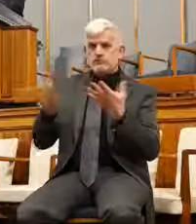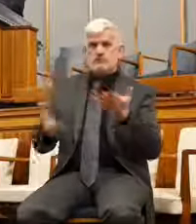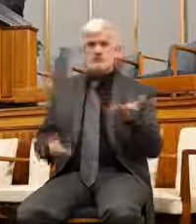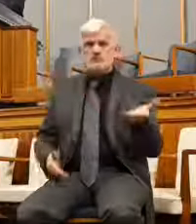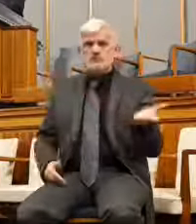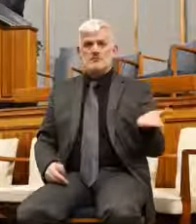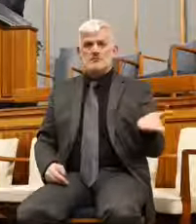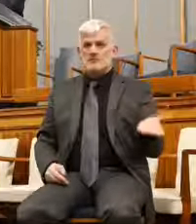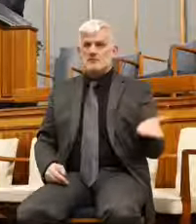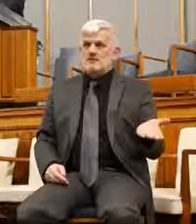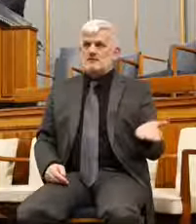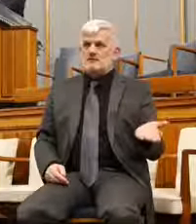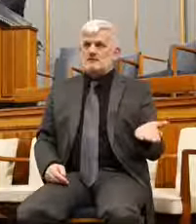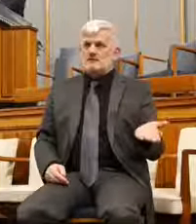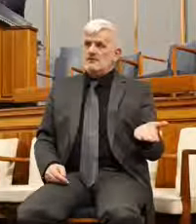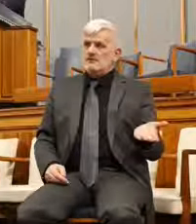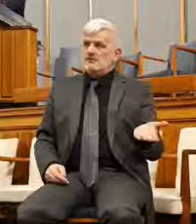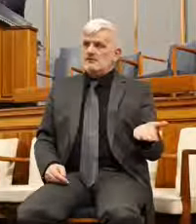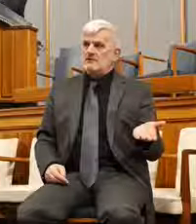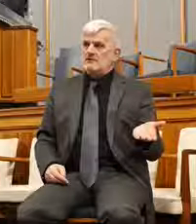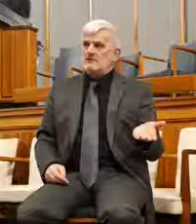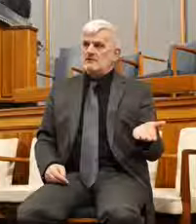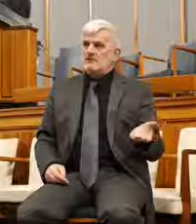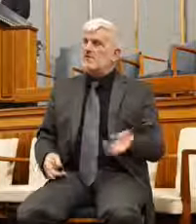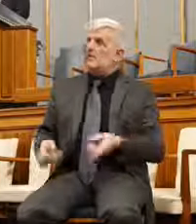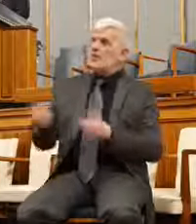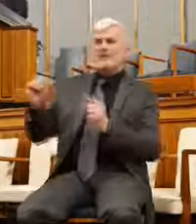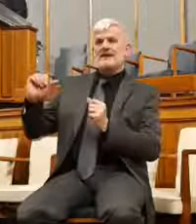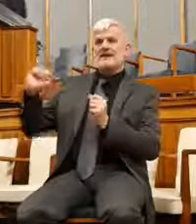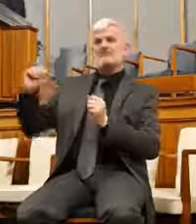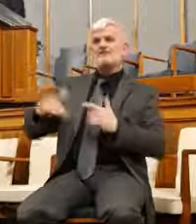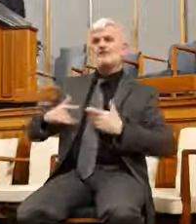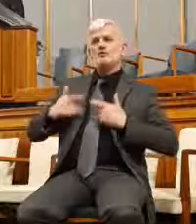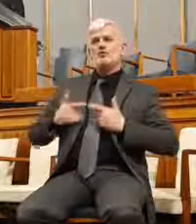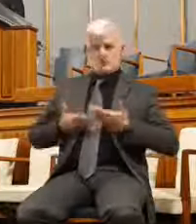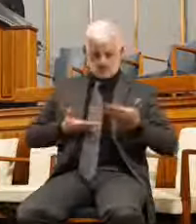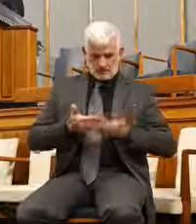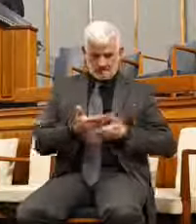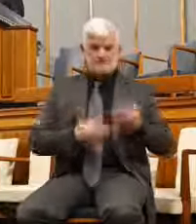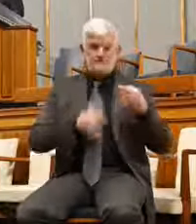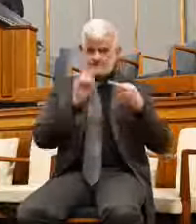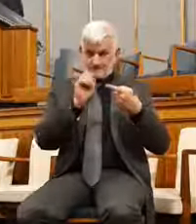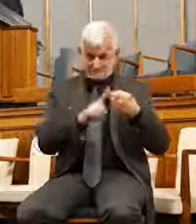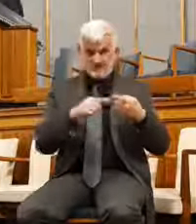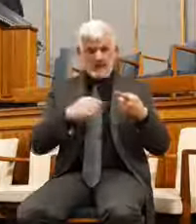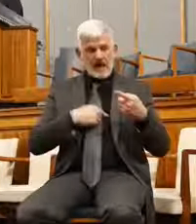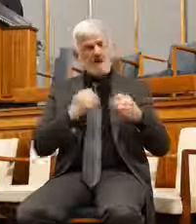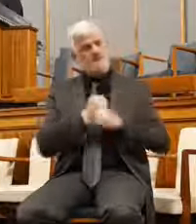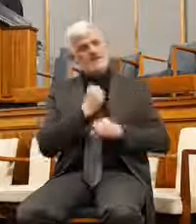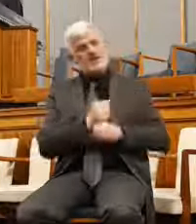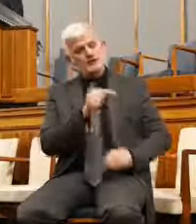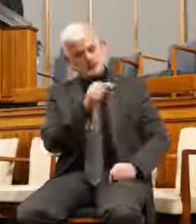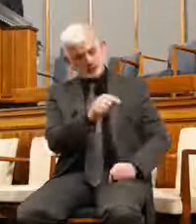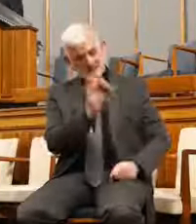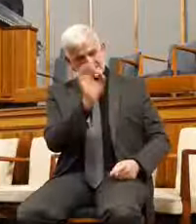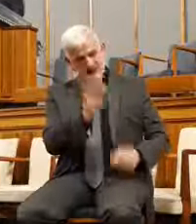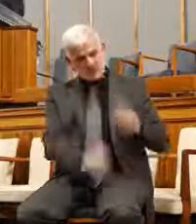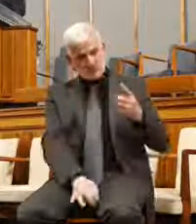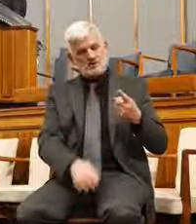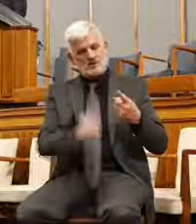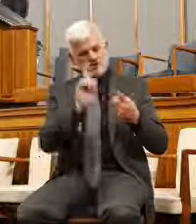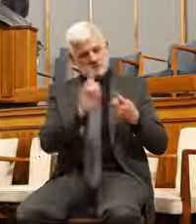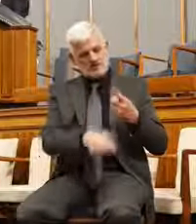things. So this is the case of God. I made you, and I made you special. And